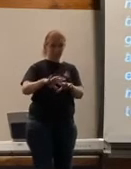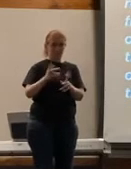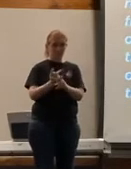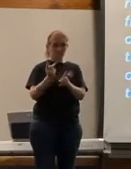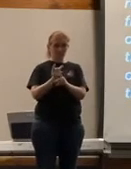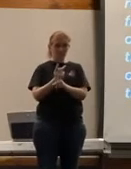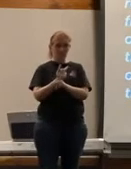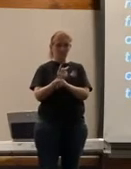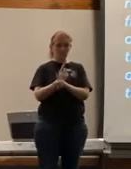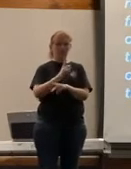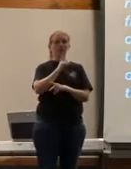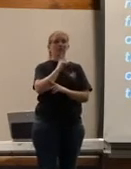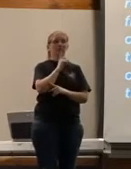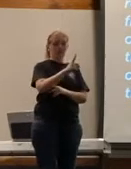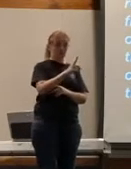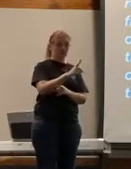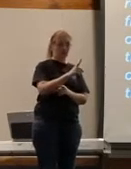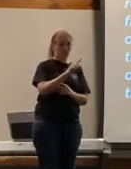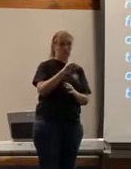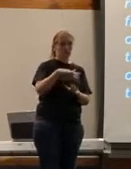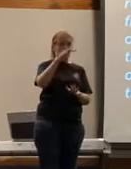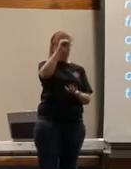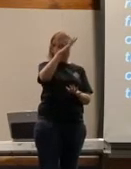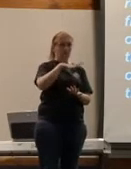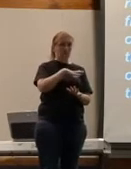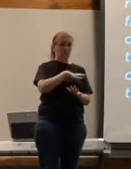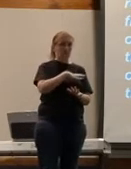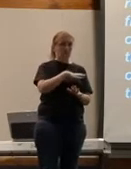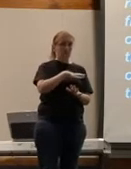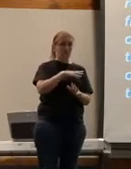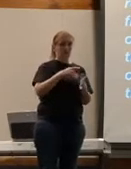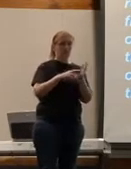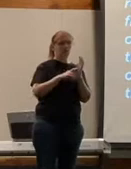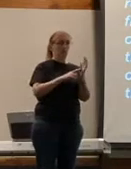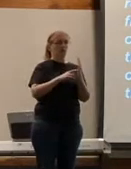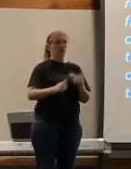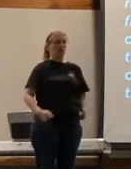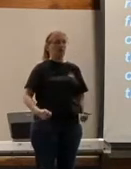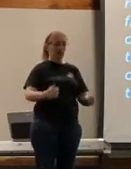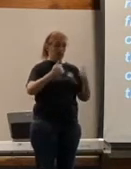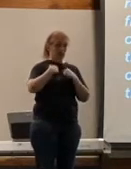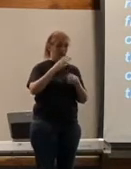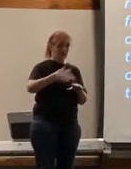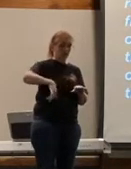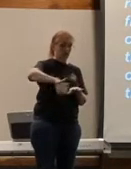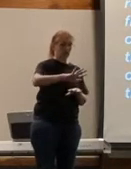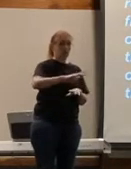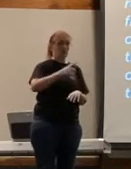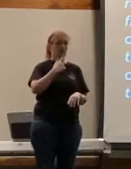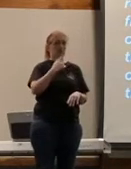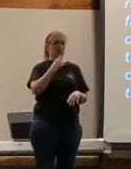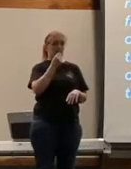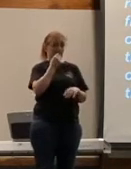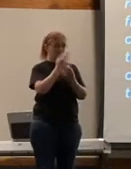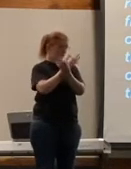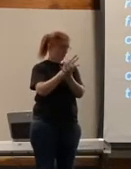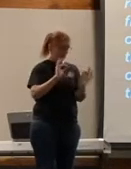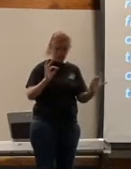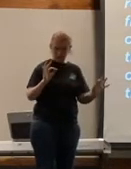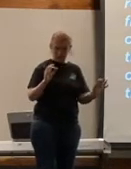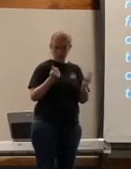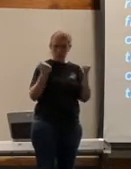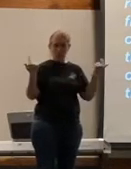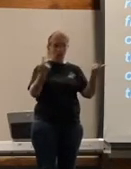it. He made certain demands of the man regarding life in the garden. God said, "Eat freely from any and